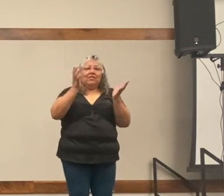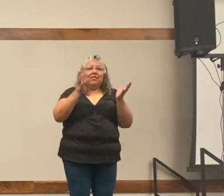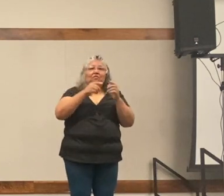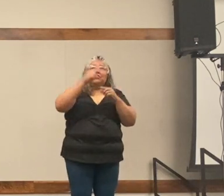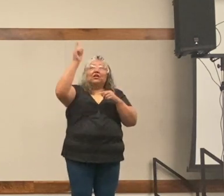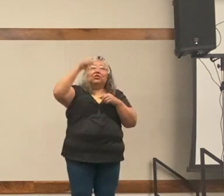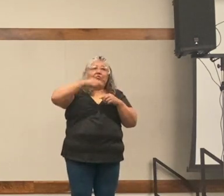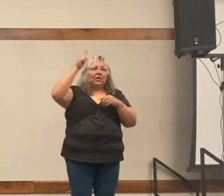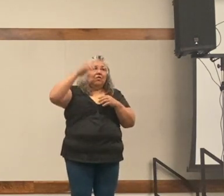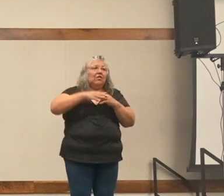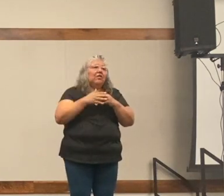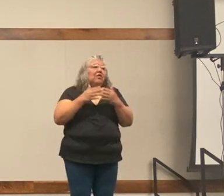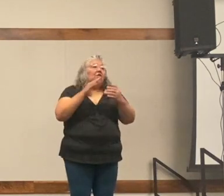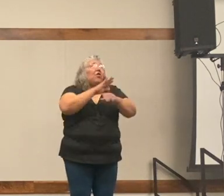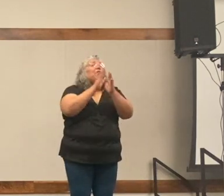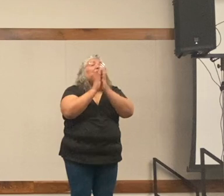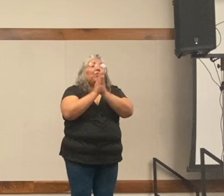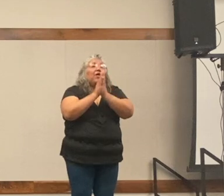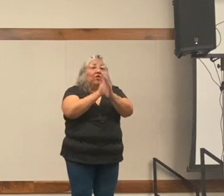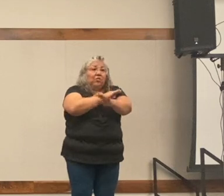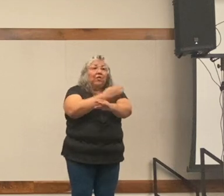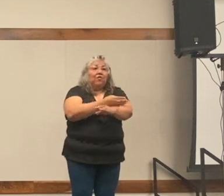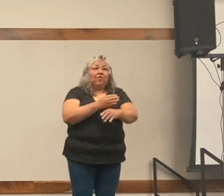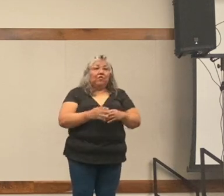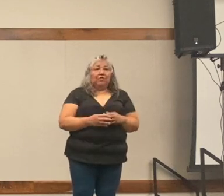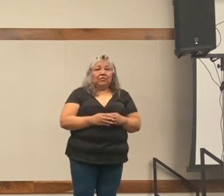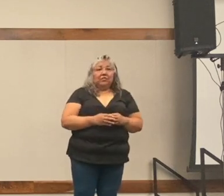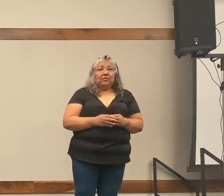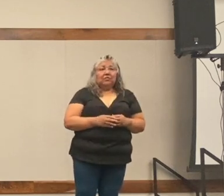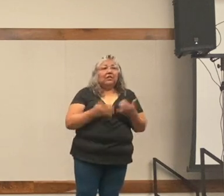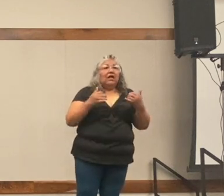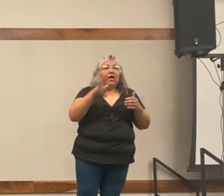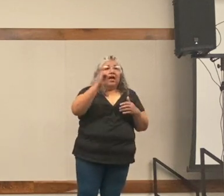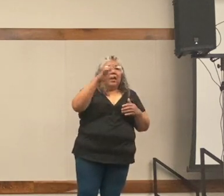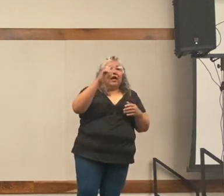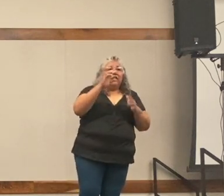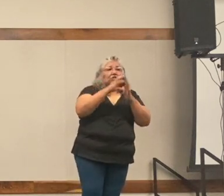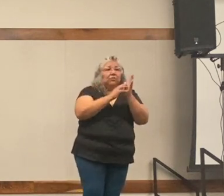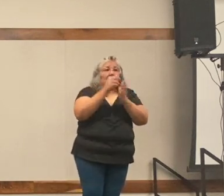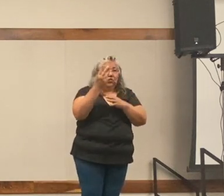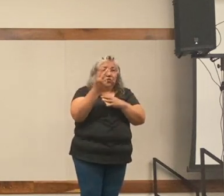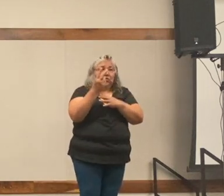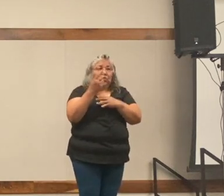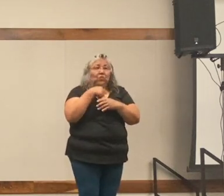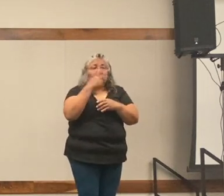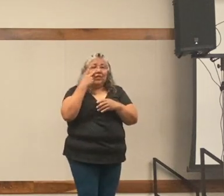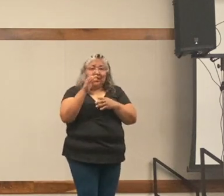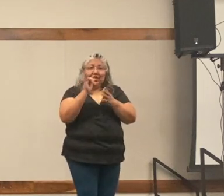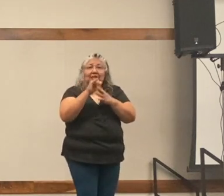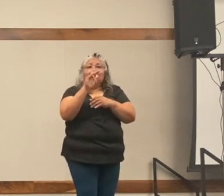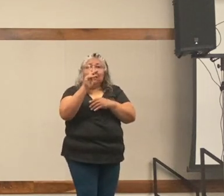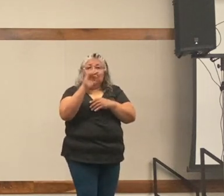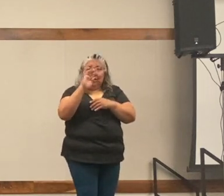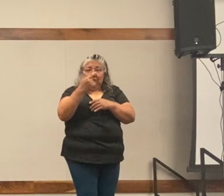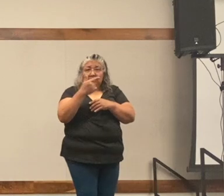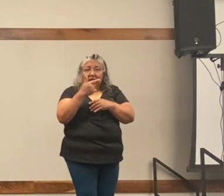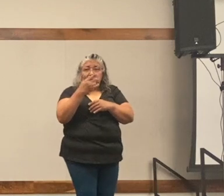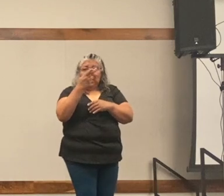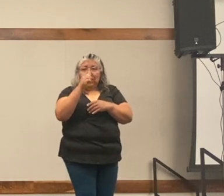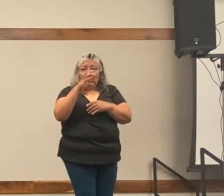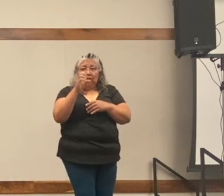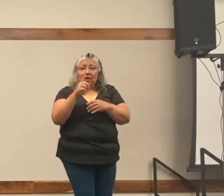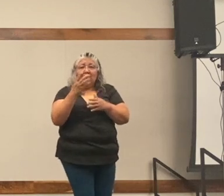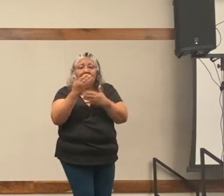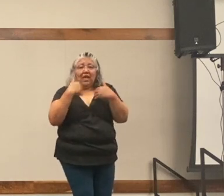Turn to your neighbor and say, prayer is powerful. Prayer is powerful. So in Acts chapter 2, we see that King Herod has blood on